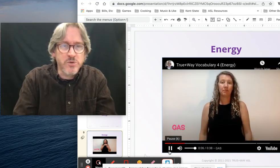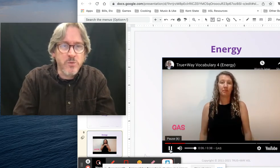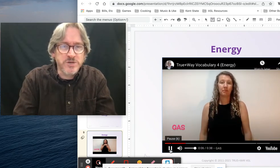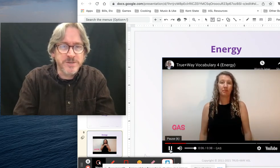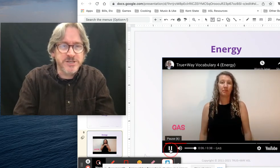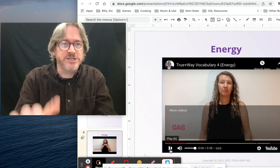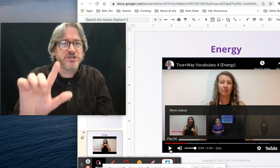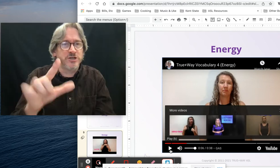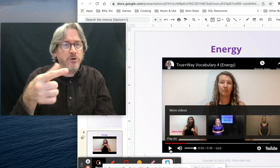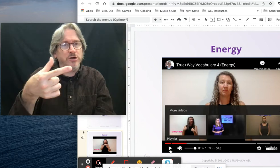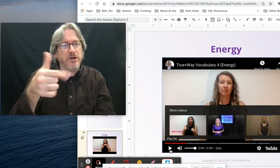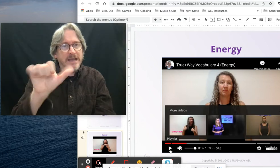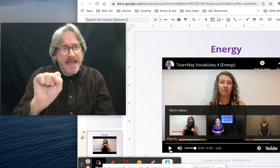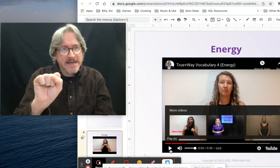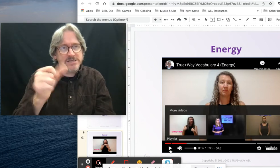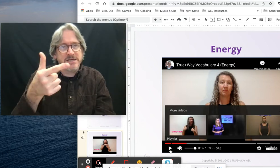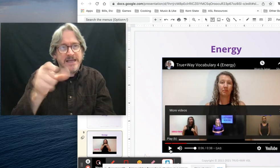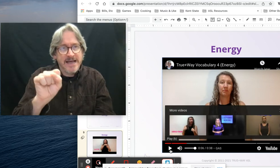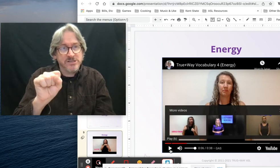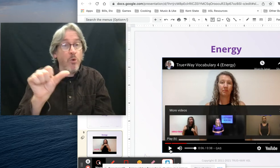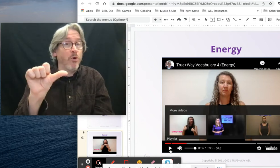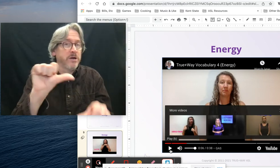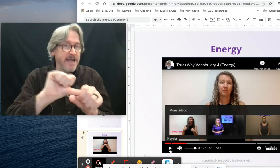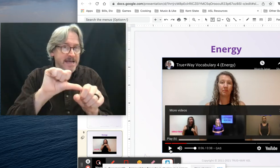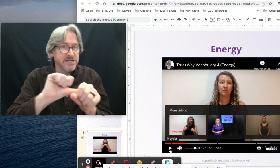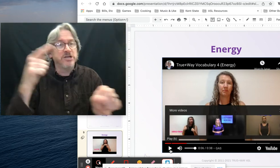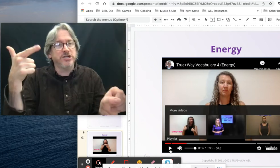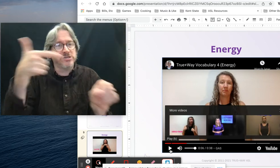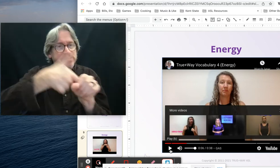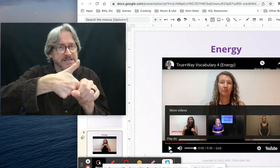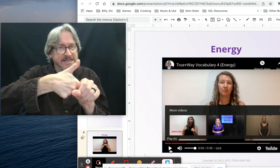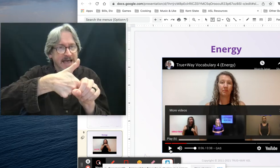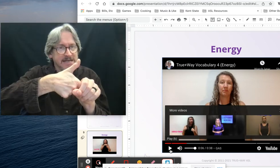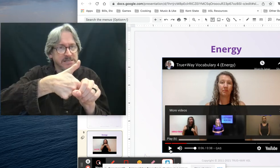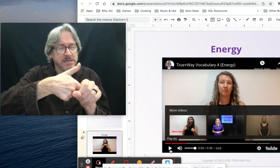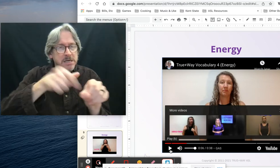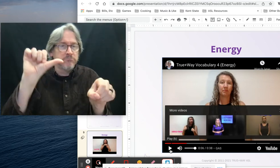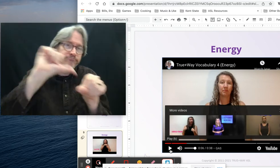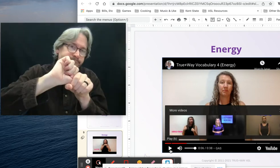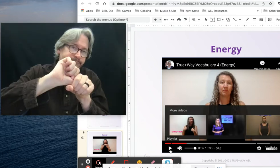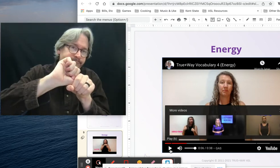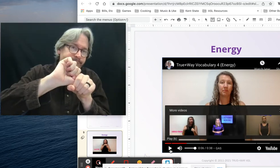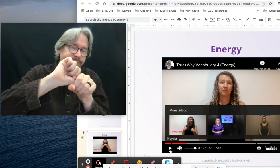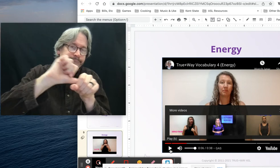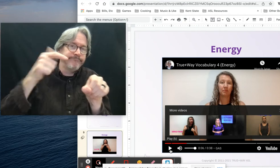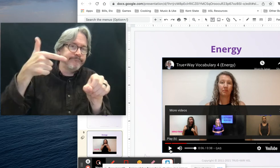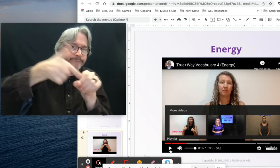So watch, she's gas, or gas. She also signs gas.